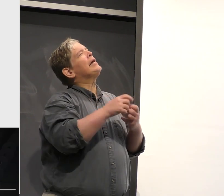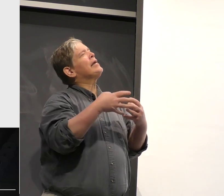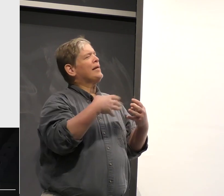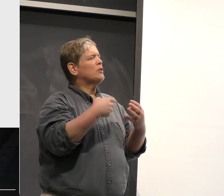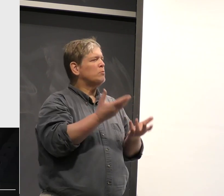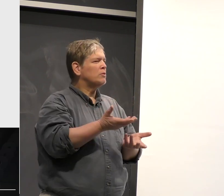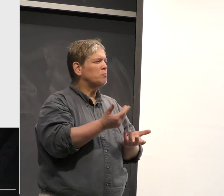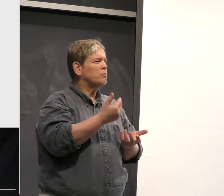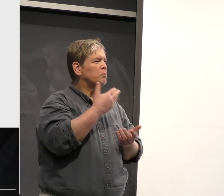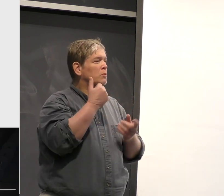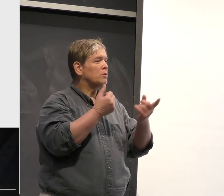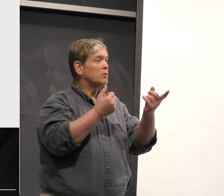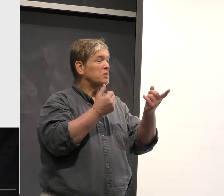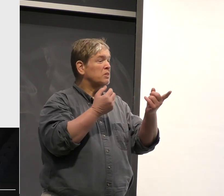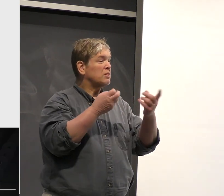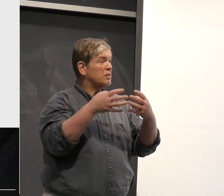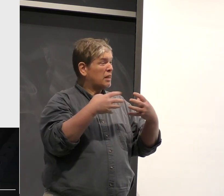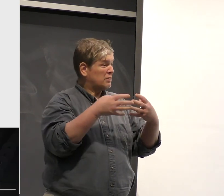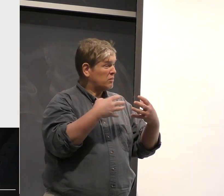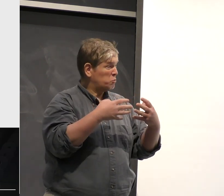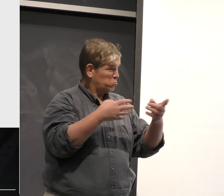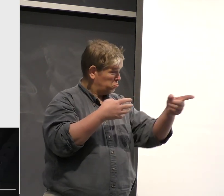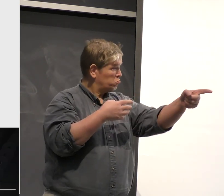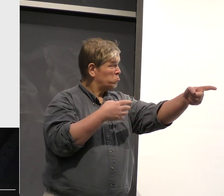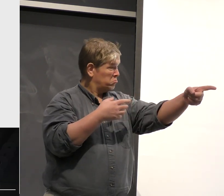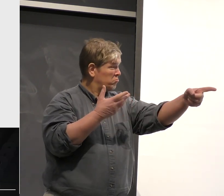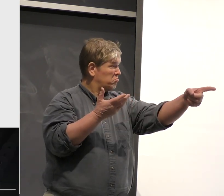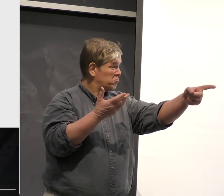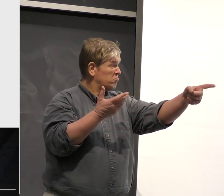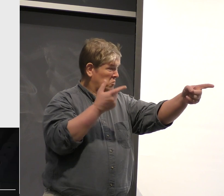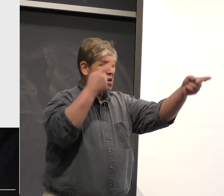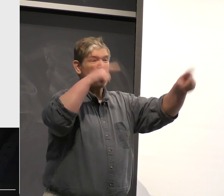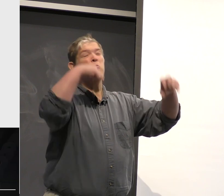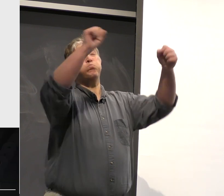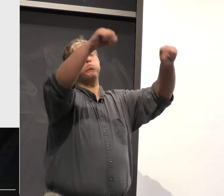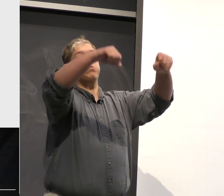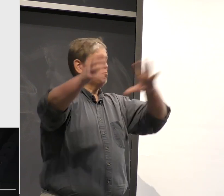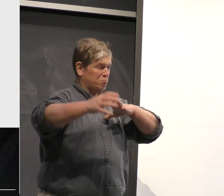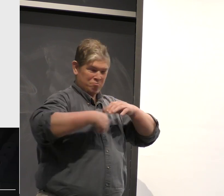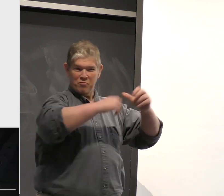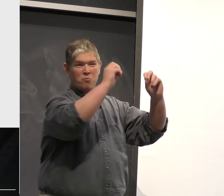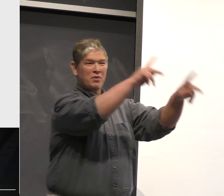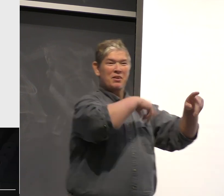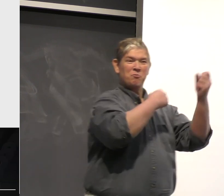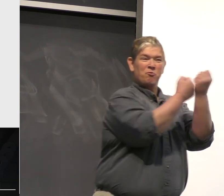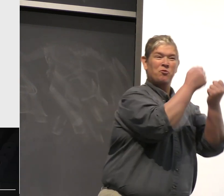I don't know if it was exactly gatekeeping, I don't know how to put it best. And from the audience saying, yes, it was gatekeeping. Okay,